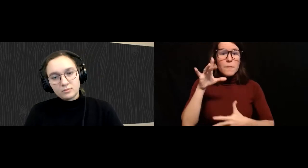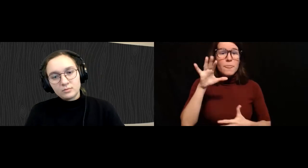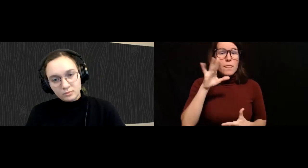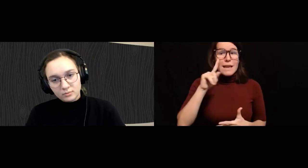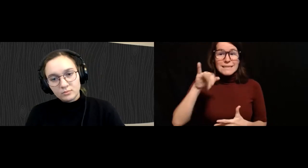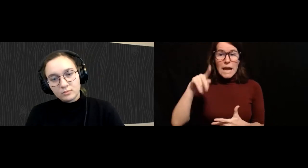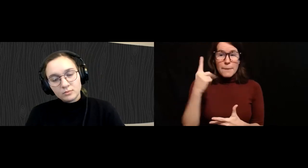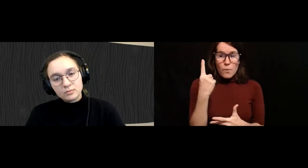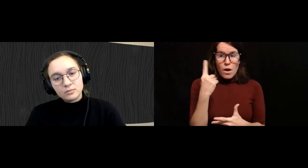1.